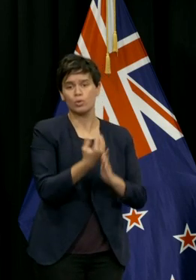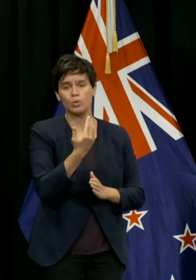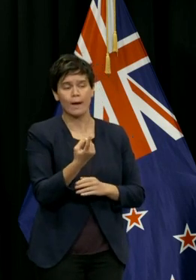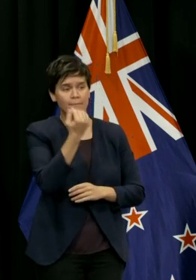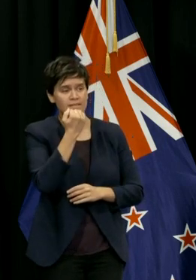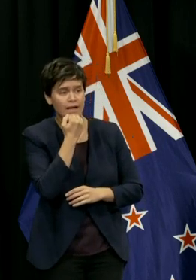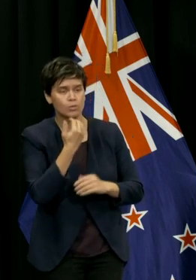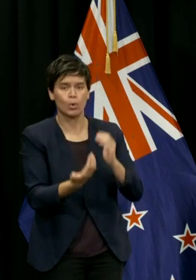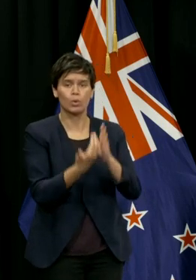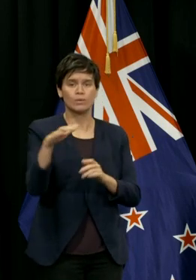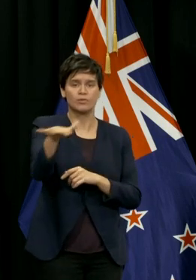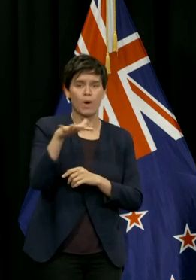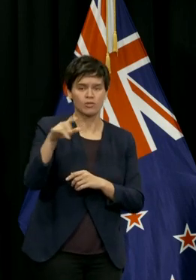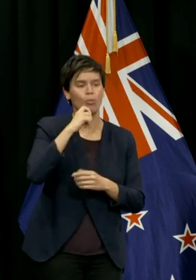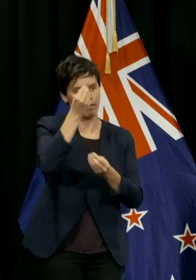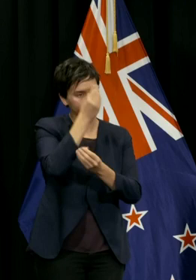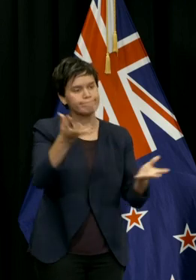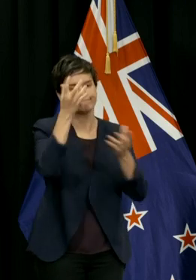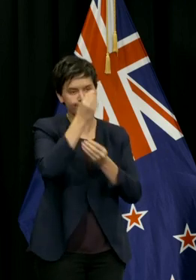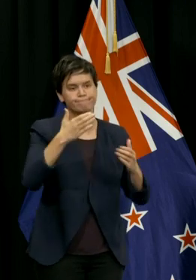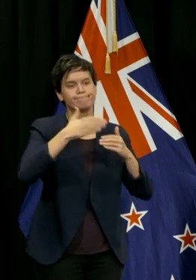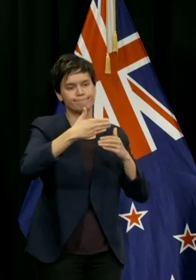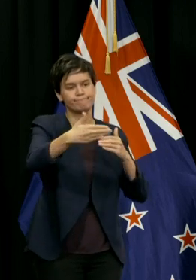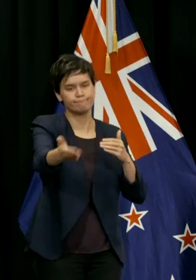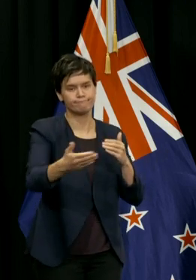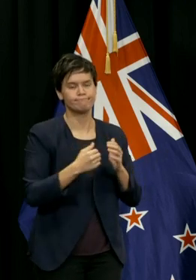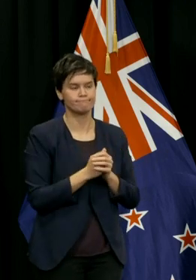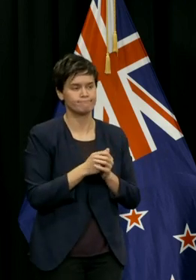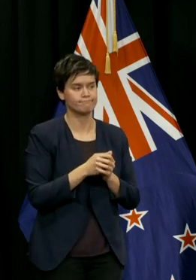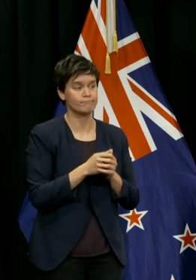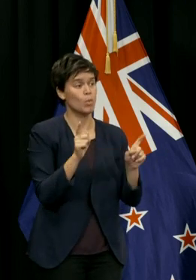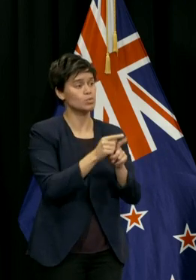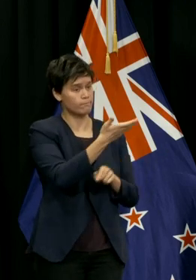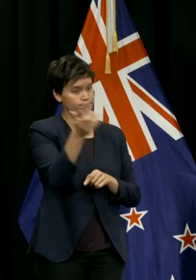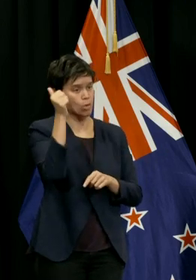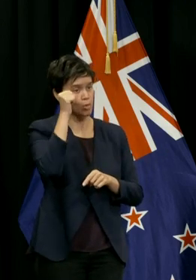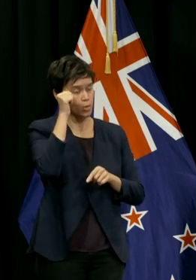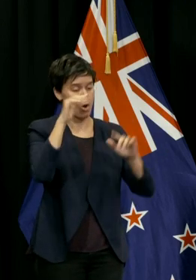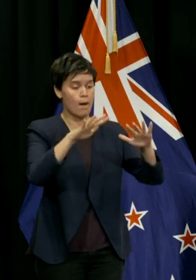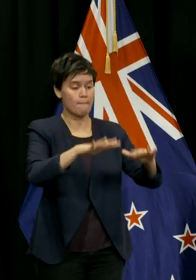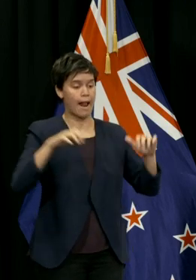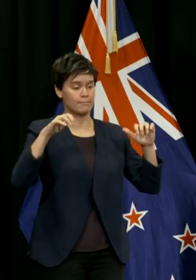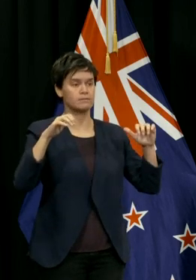meet. And finally, as you know, Parliament is now adjourned until April the 28th as